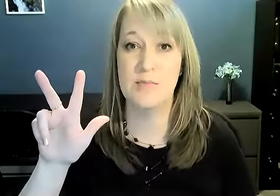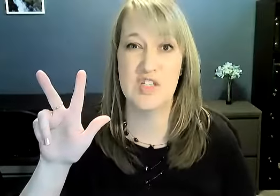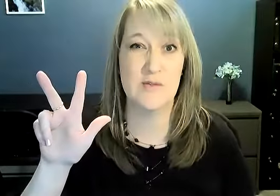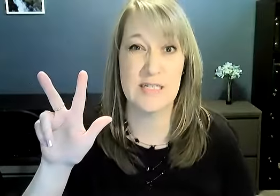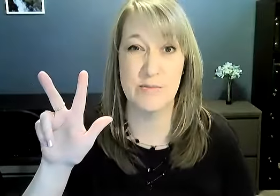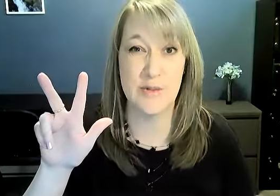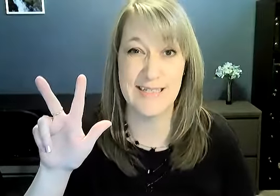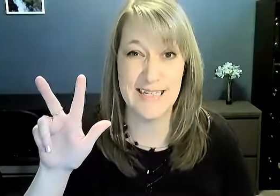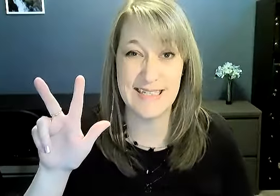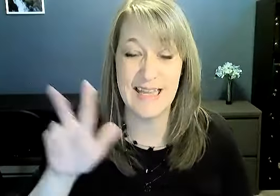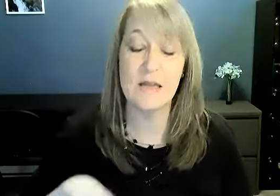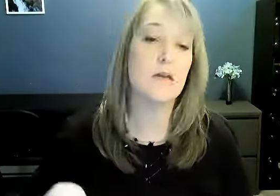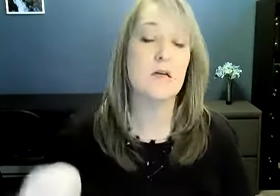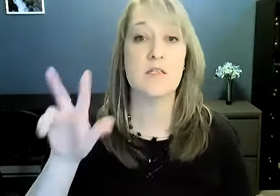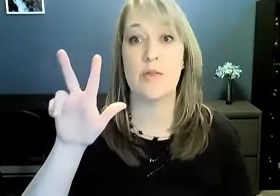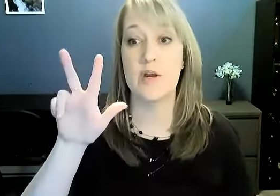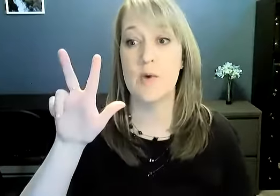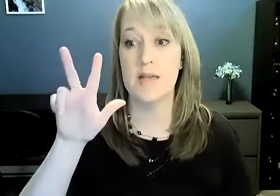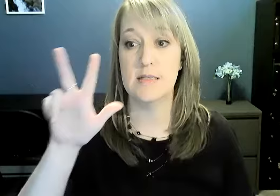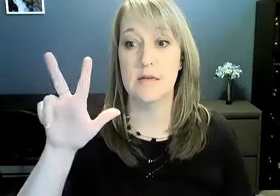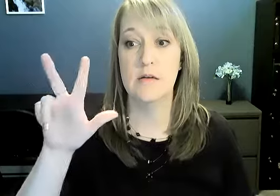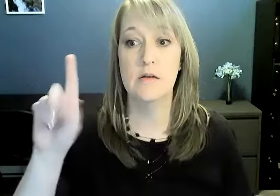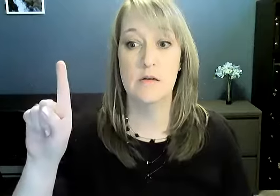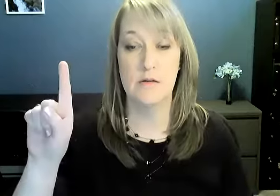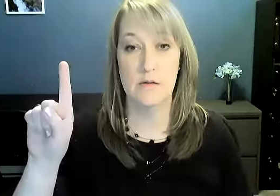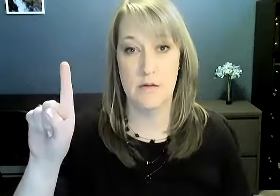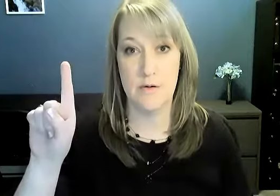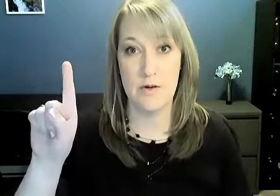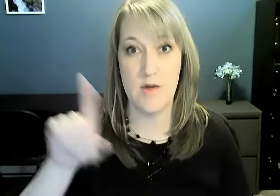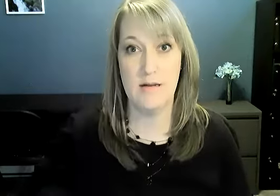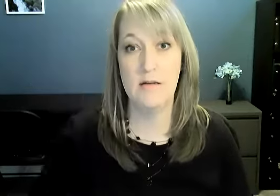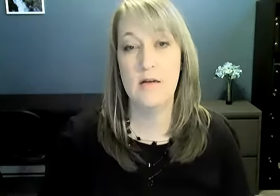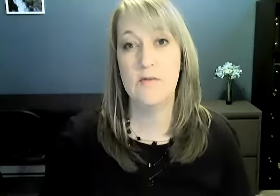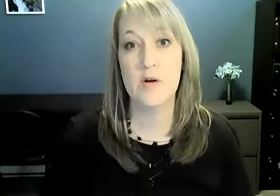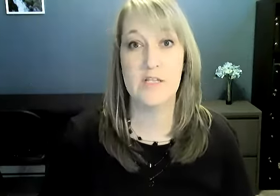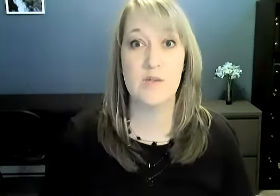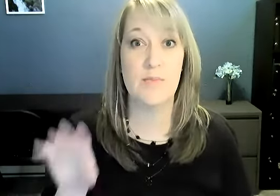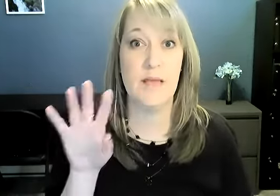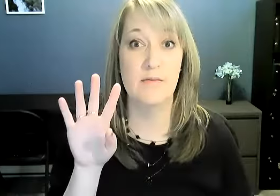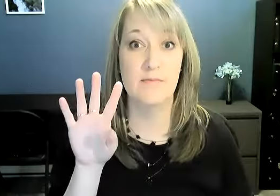just for simplicity's sake. So 31 is 31. 42 would be